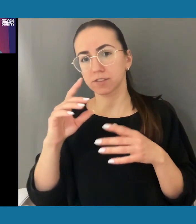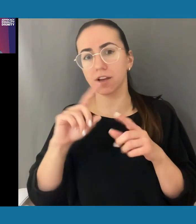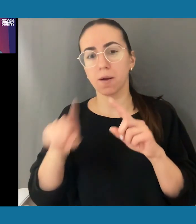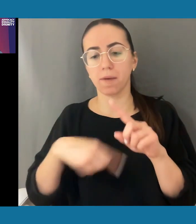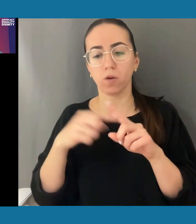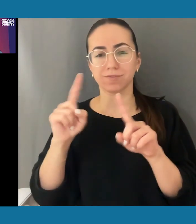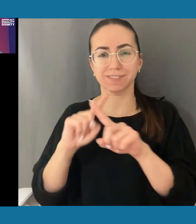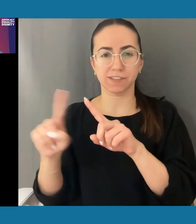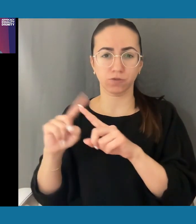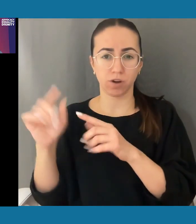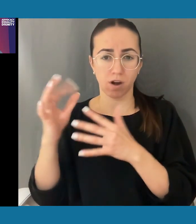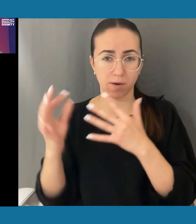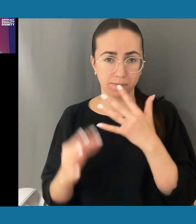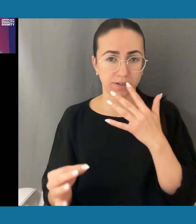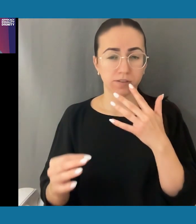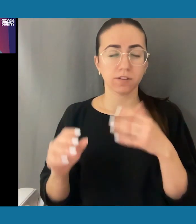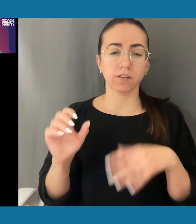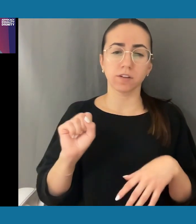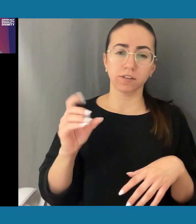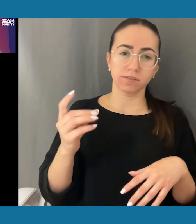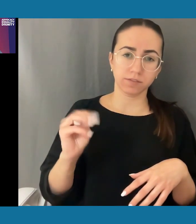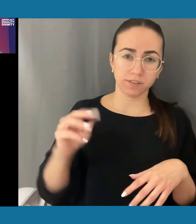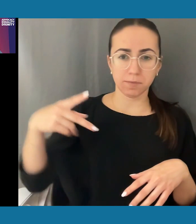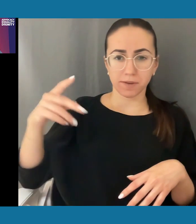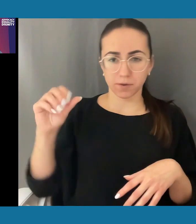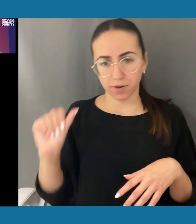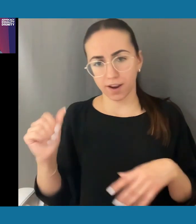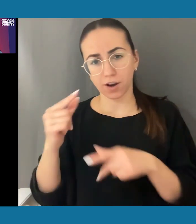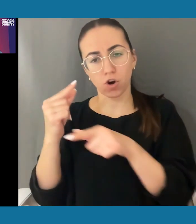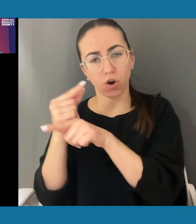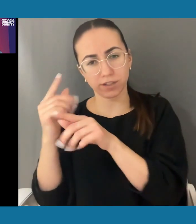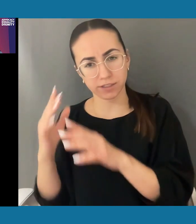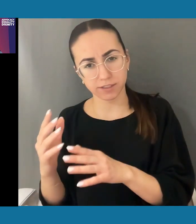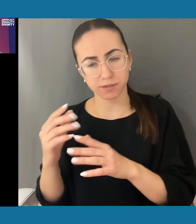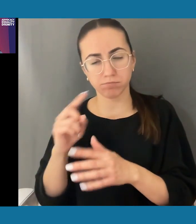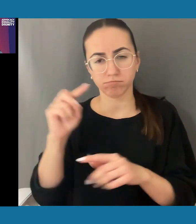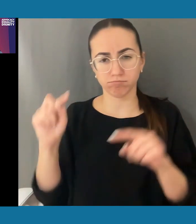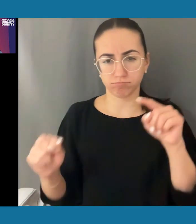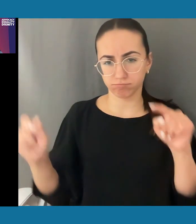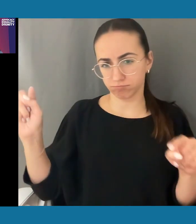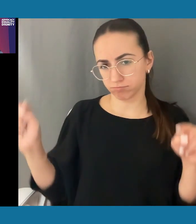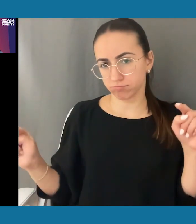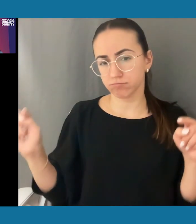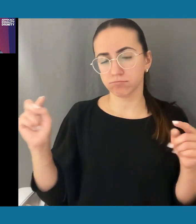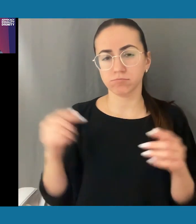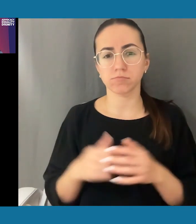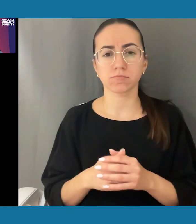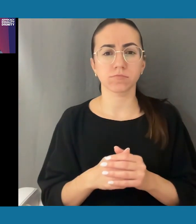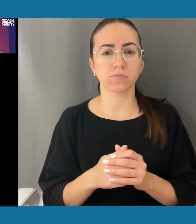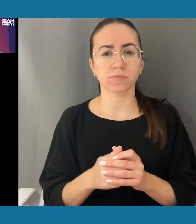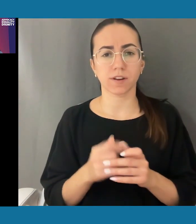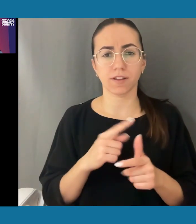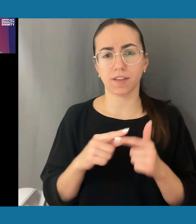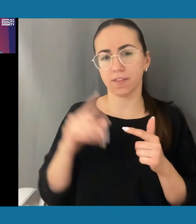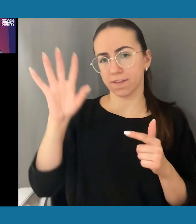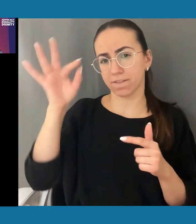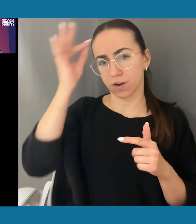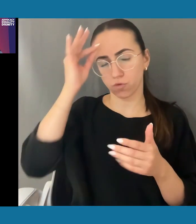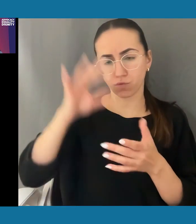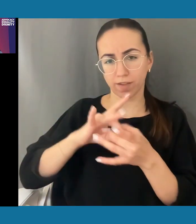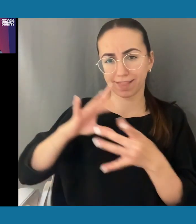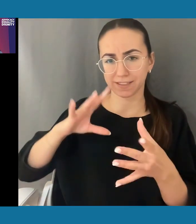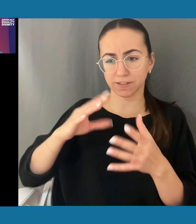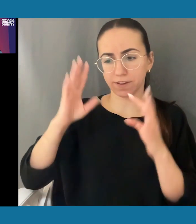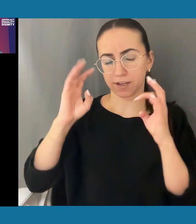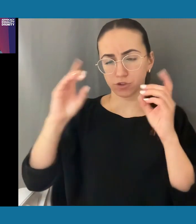but also guardian advocacy, powers of attorney, and those FERPA releases. which is a federal release of education records